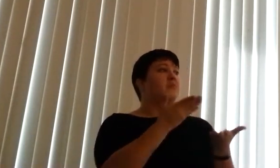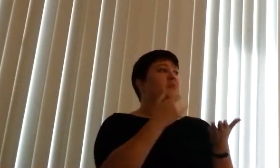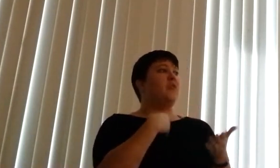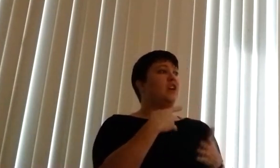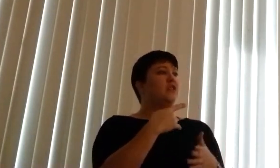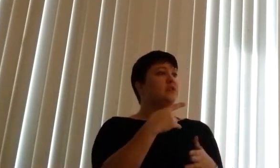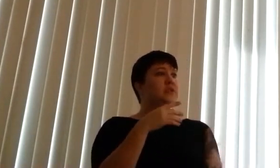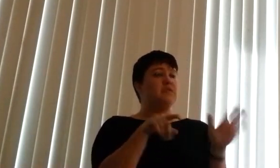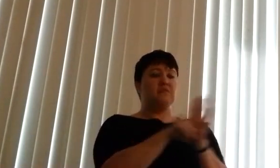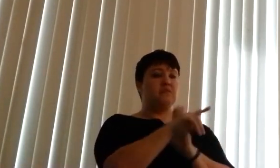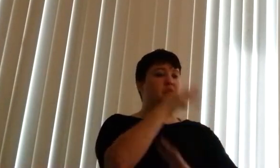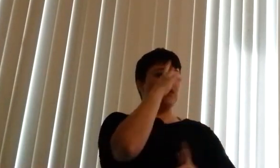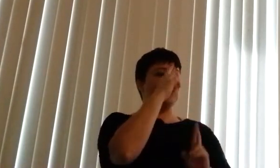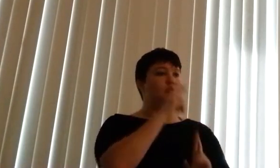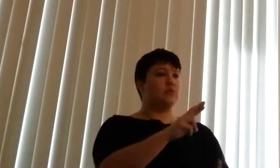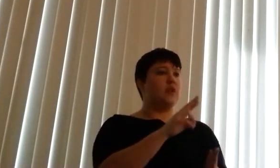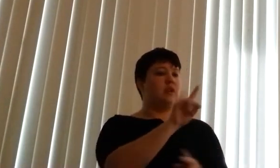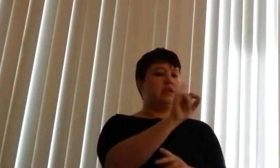dignity,